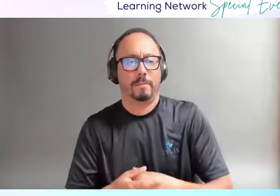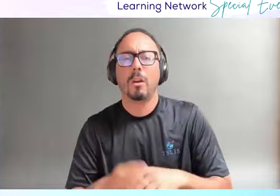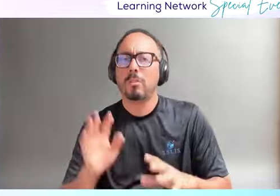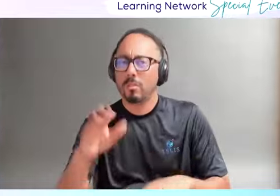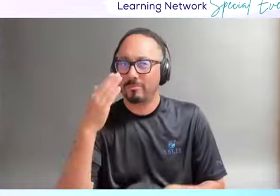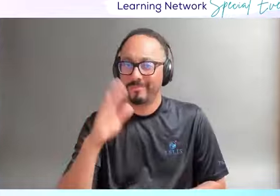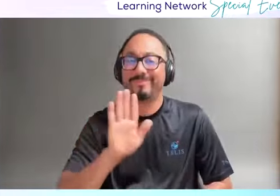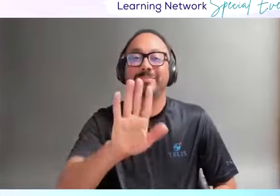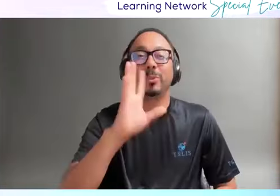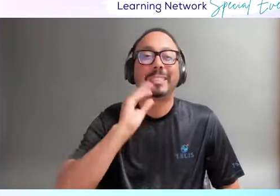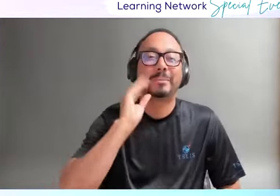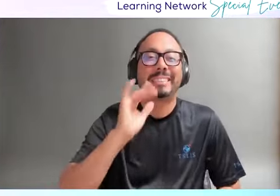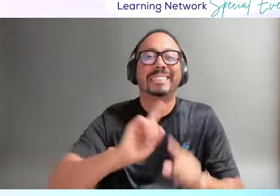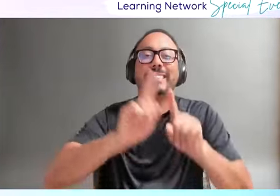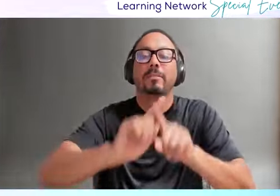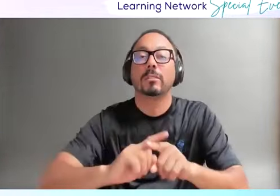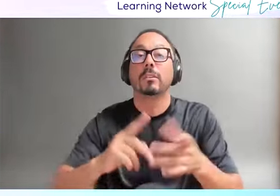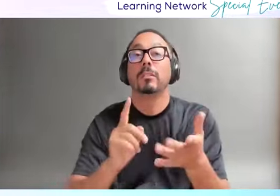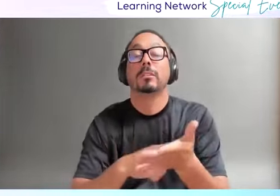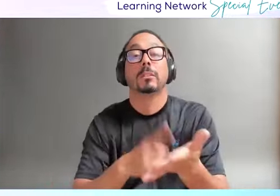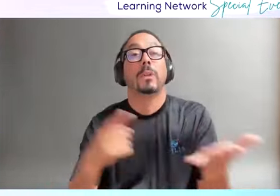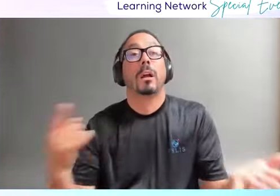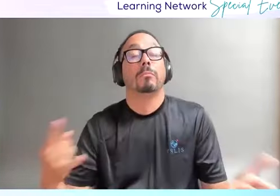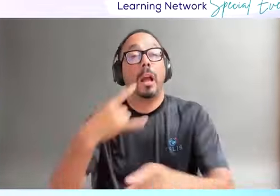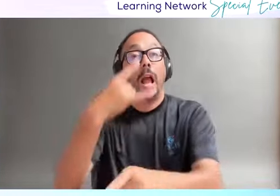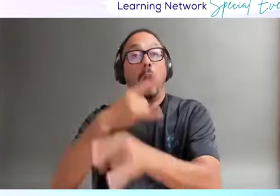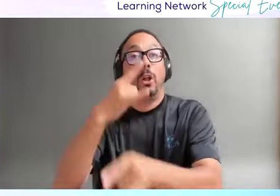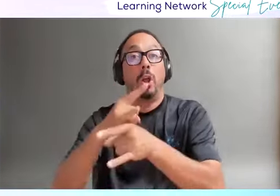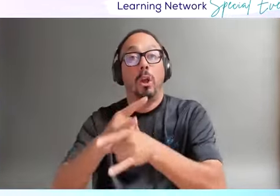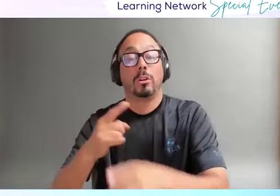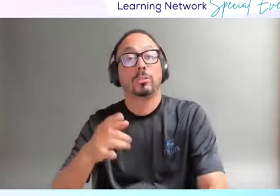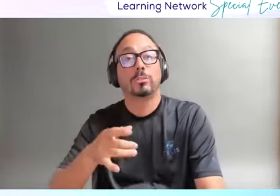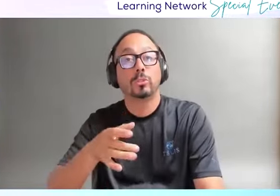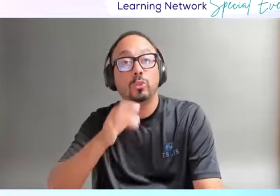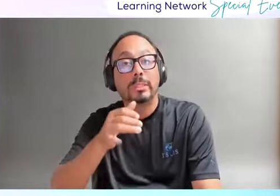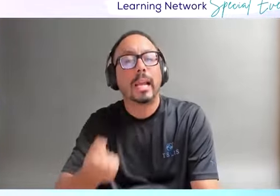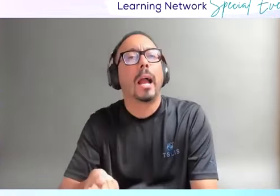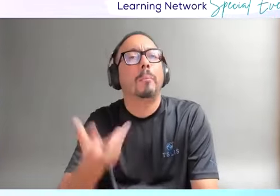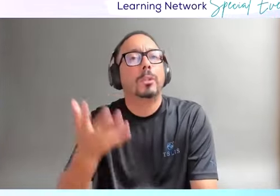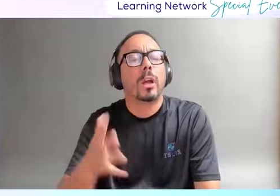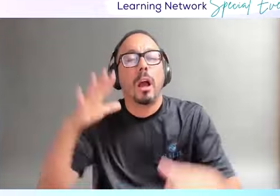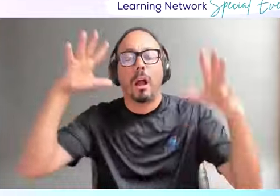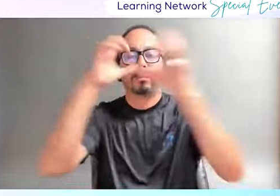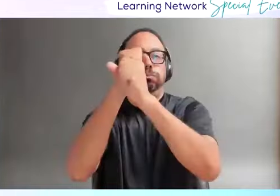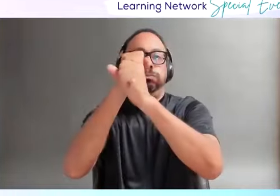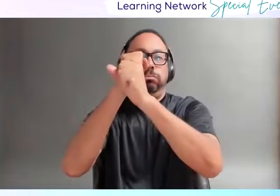drink alcohol, you can become disinhibited or drunk or intoxicated. It can, with a lot of